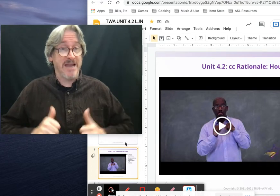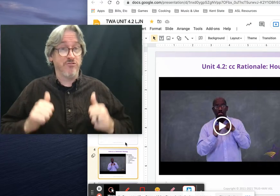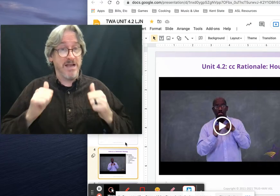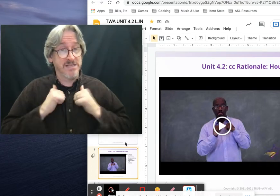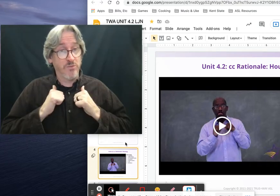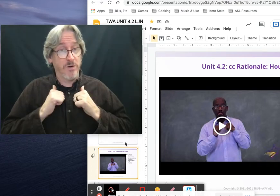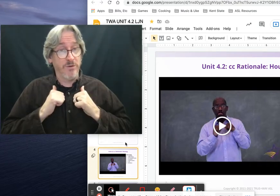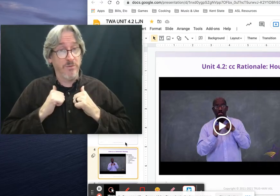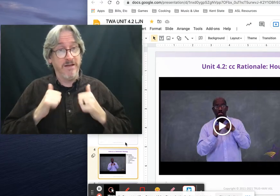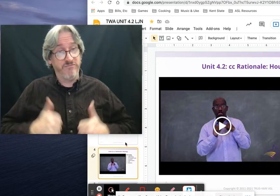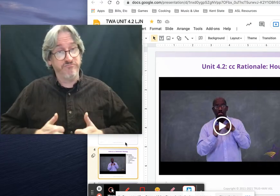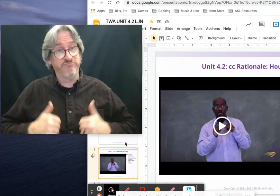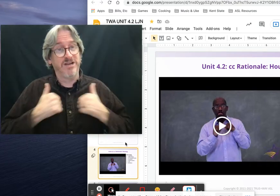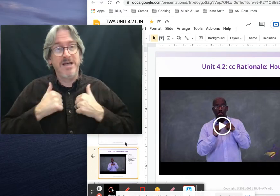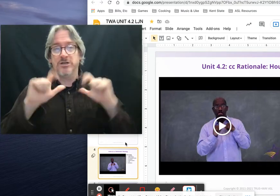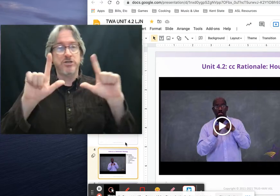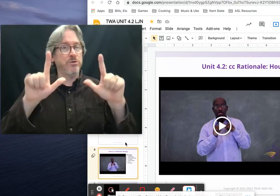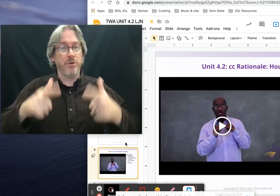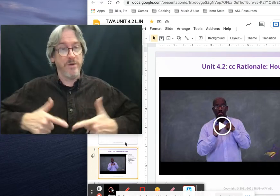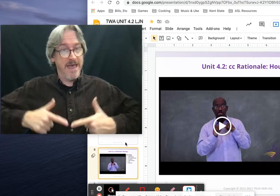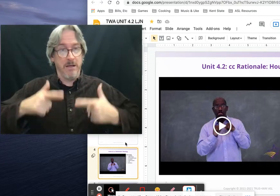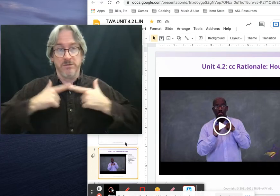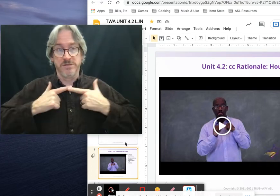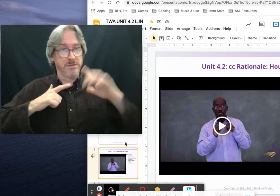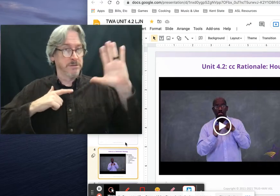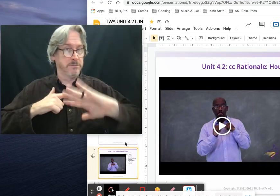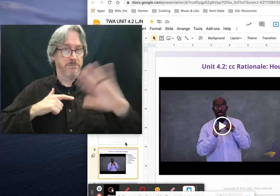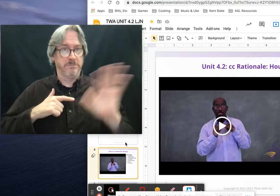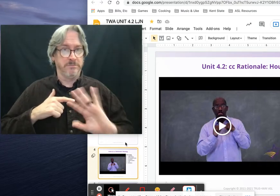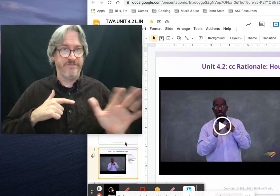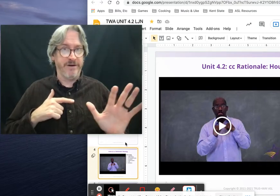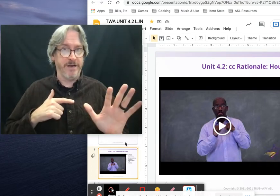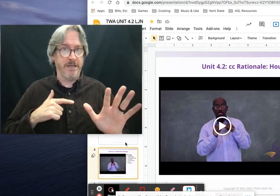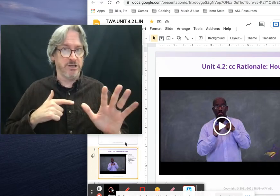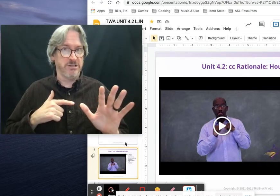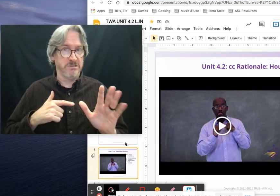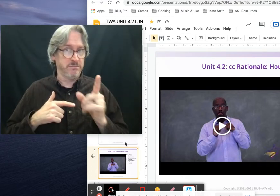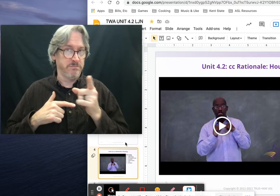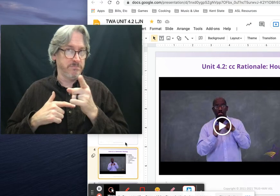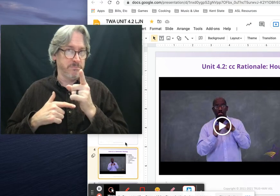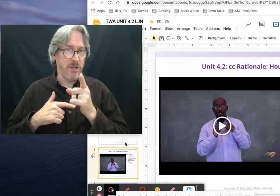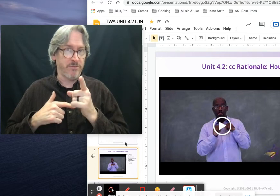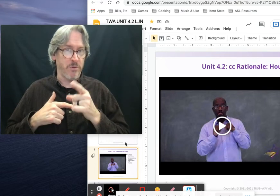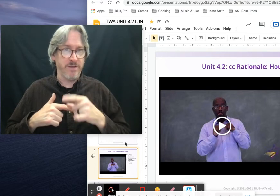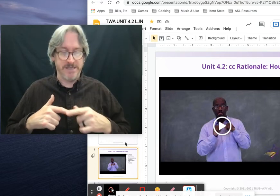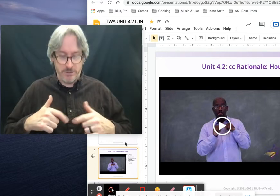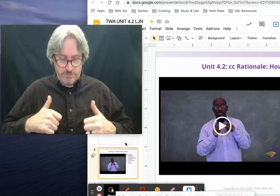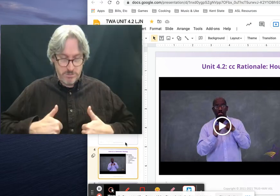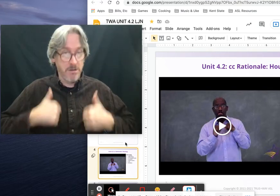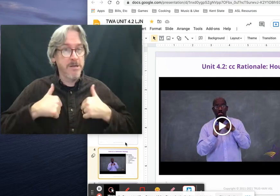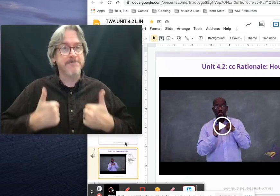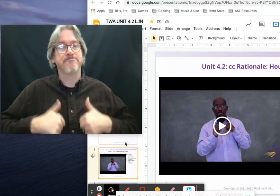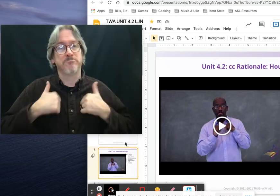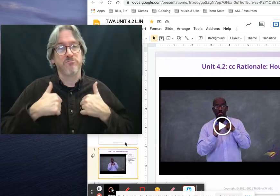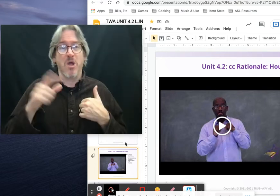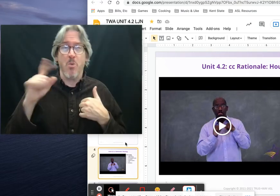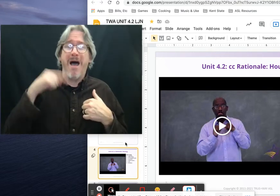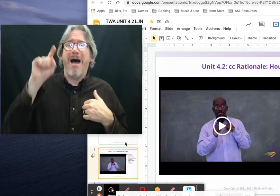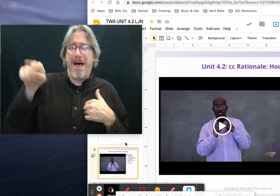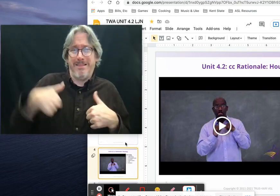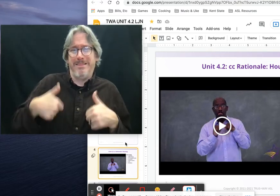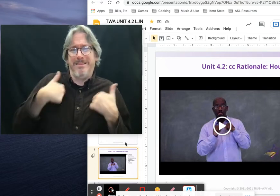for address, where you live. Don't do it with L's. Very English. I'll throw things at you.